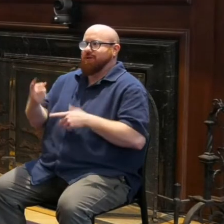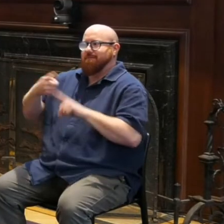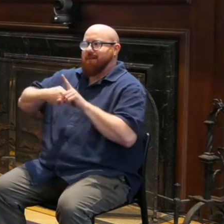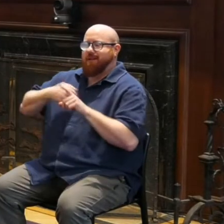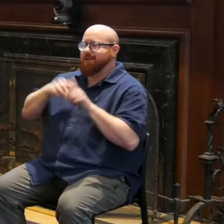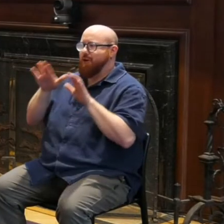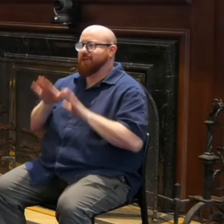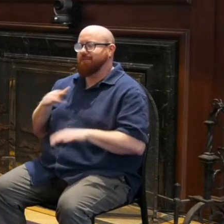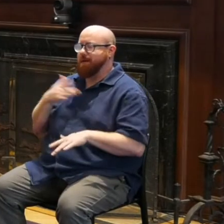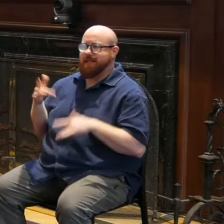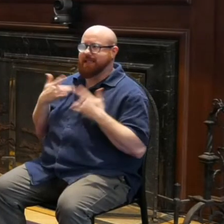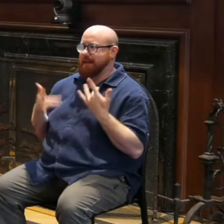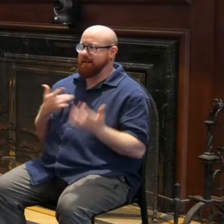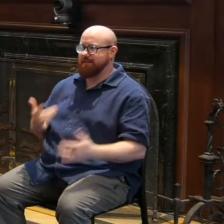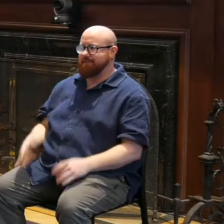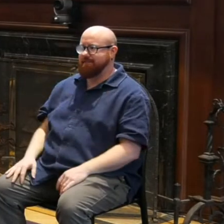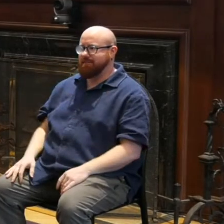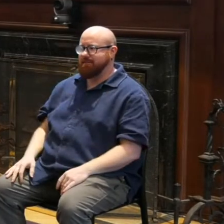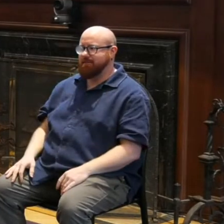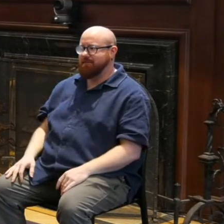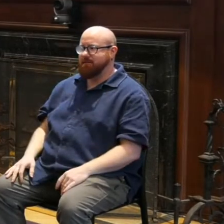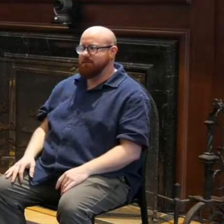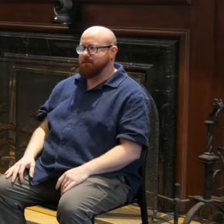I'm really excited.